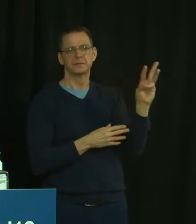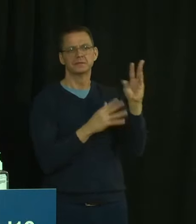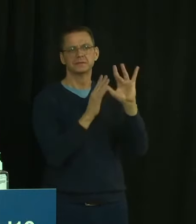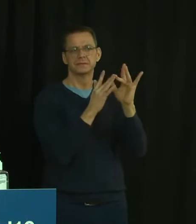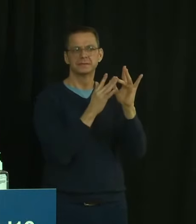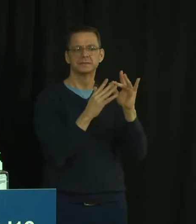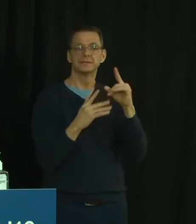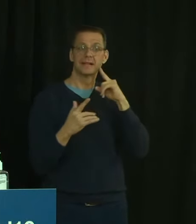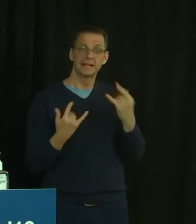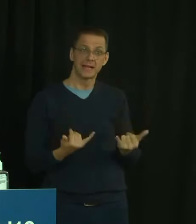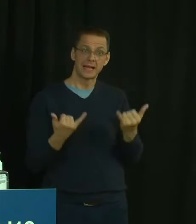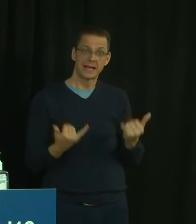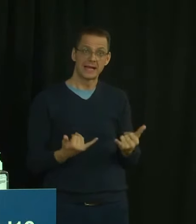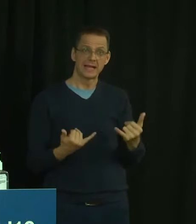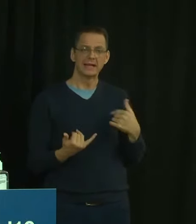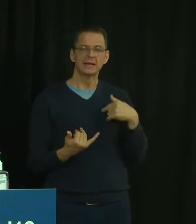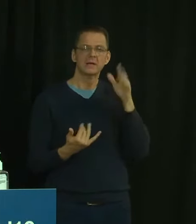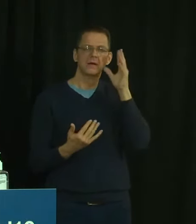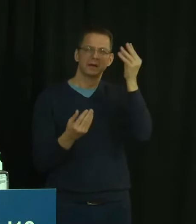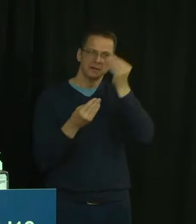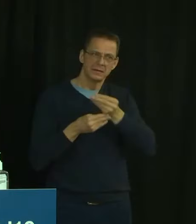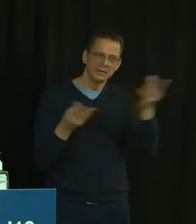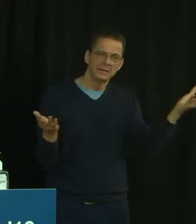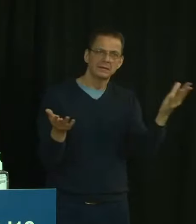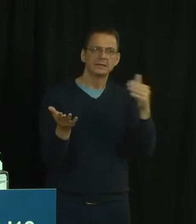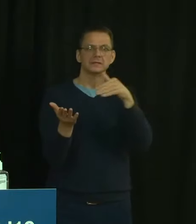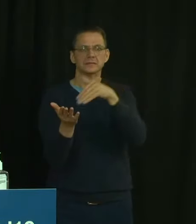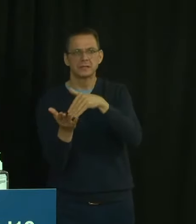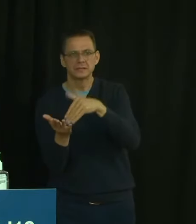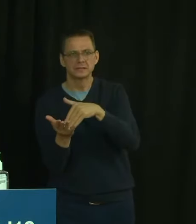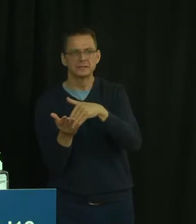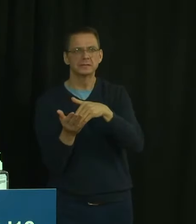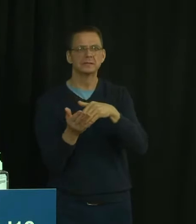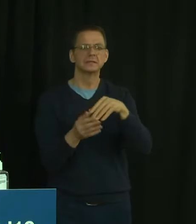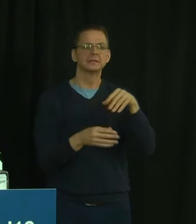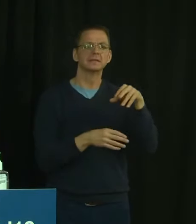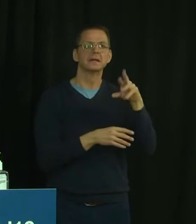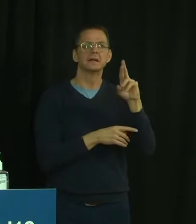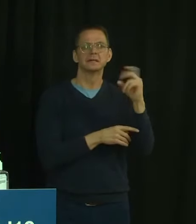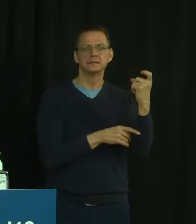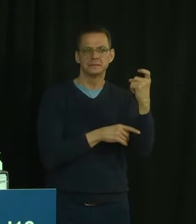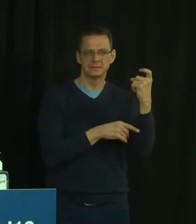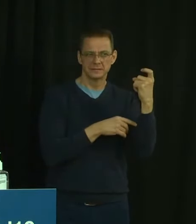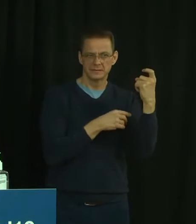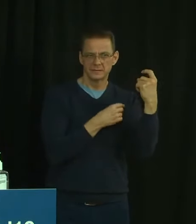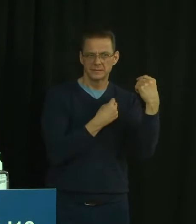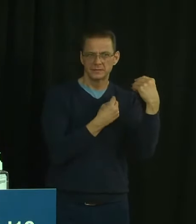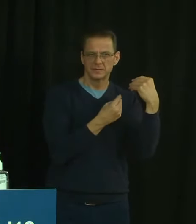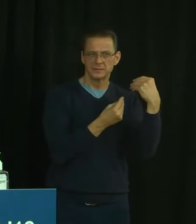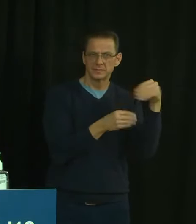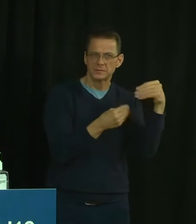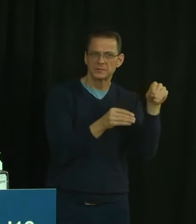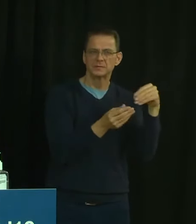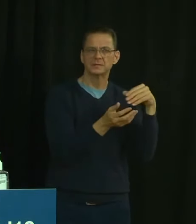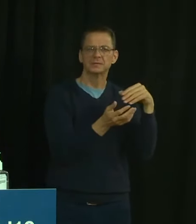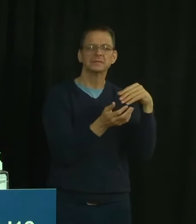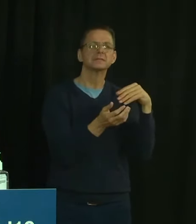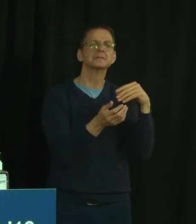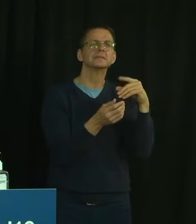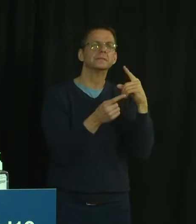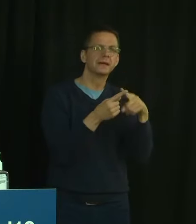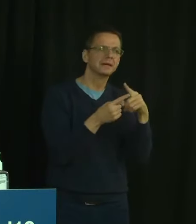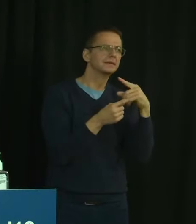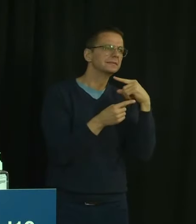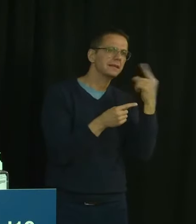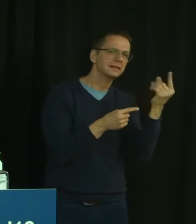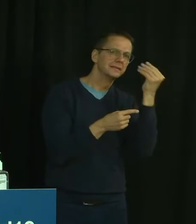the province so that we have the ability to support them in the conversations they have with patients about the risks and benefits of options available to